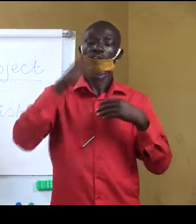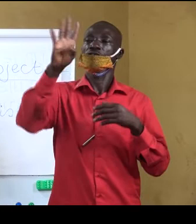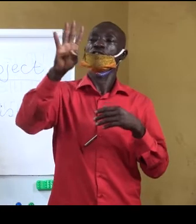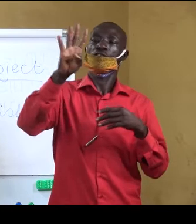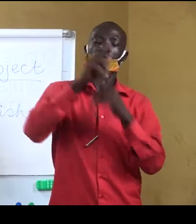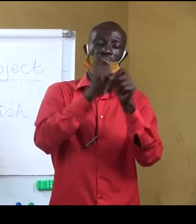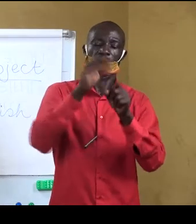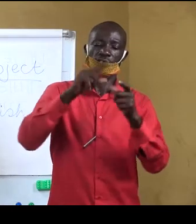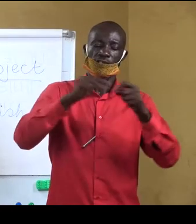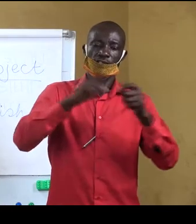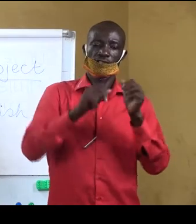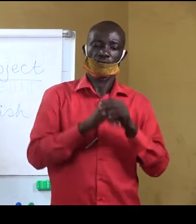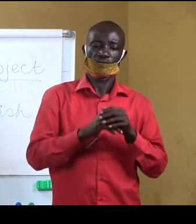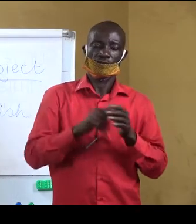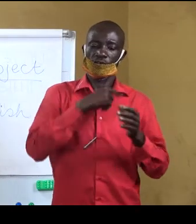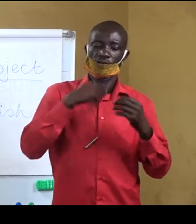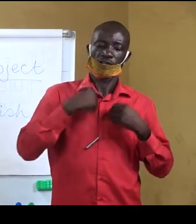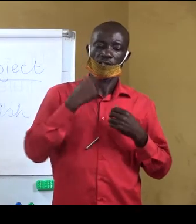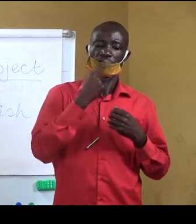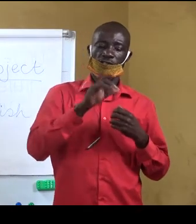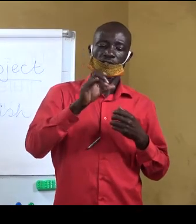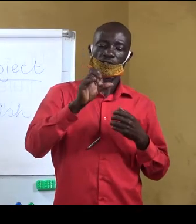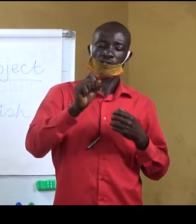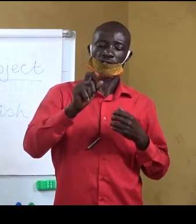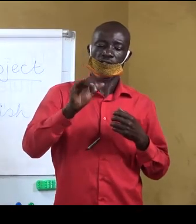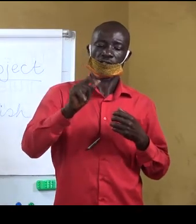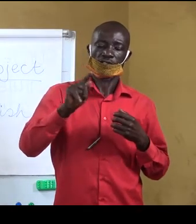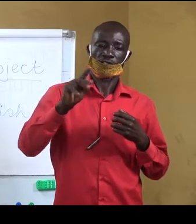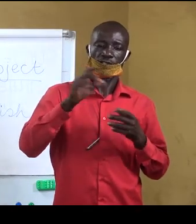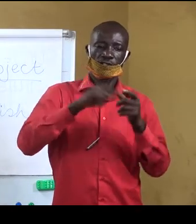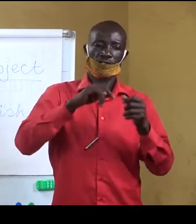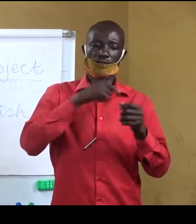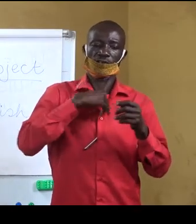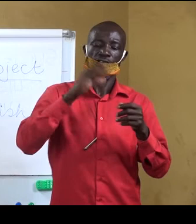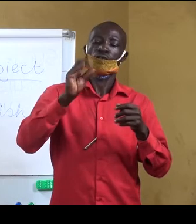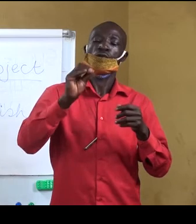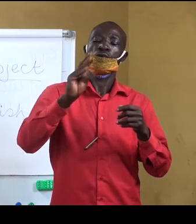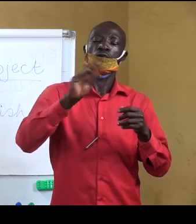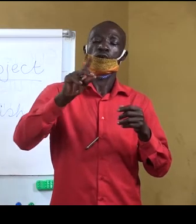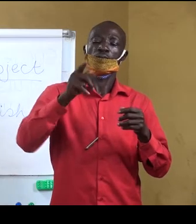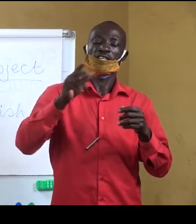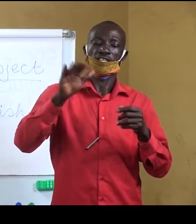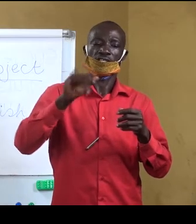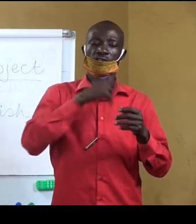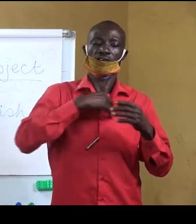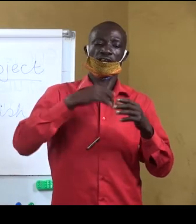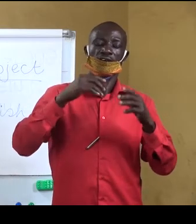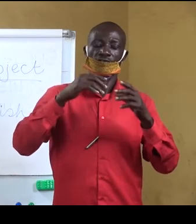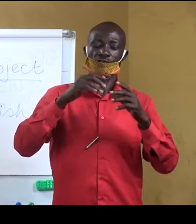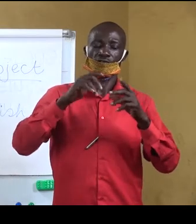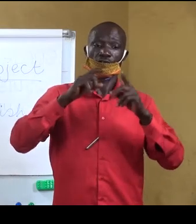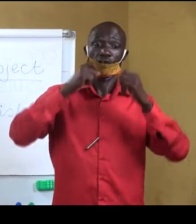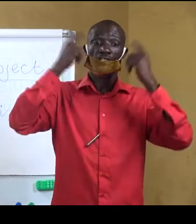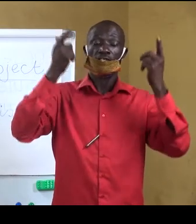sentences. We have the statutory sentence, we have the obligatory sentence, we have the exclamatory